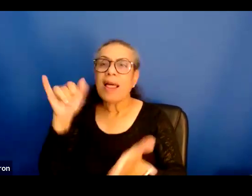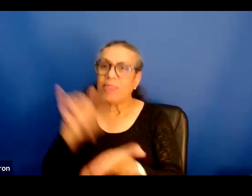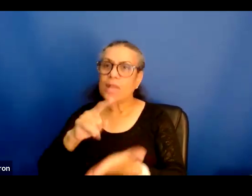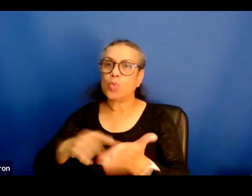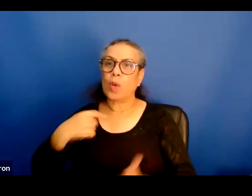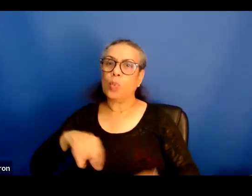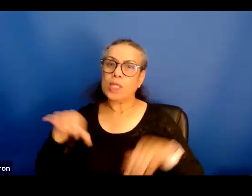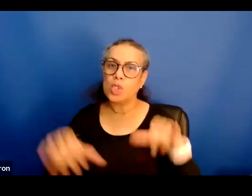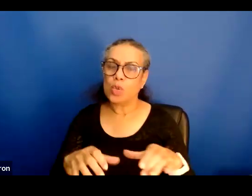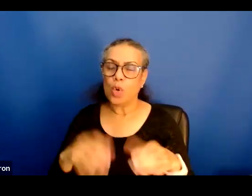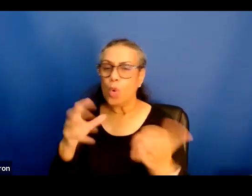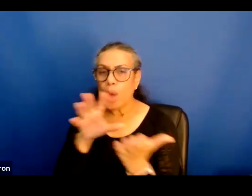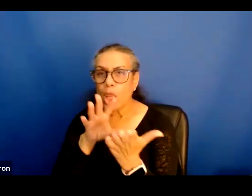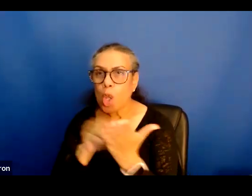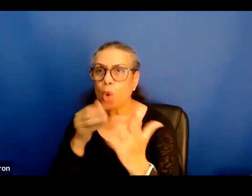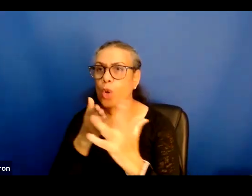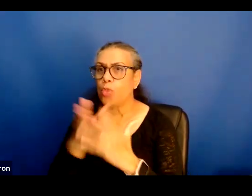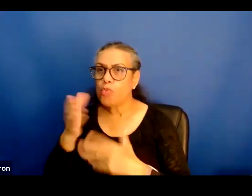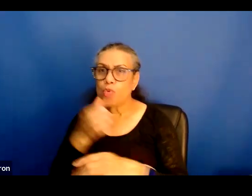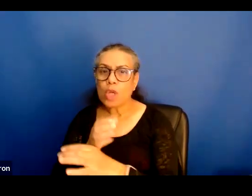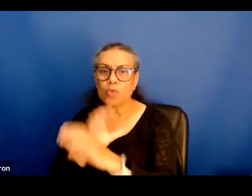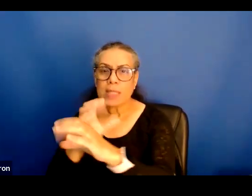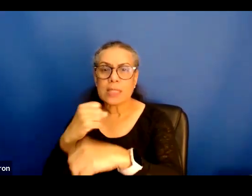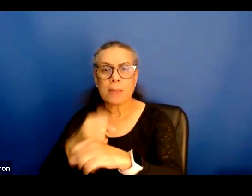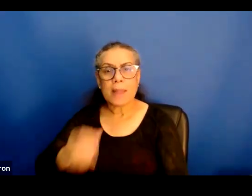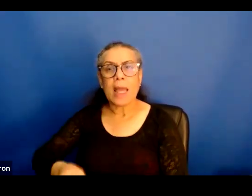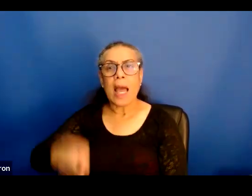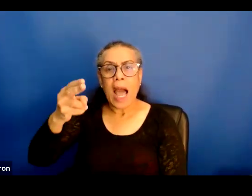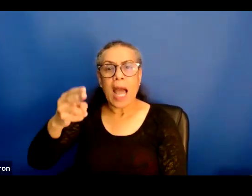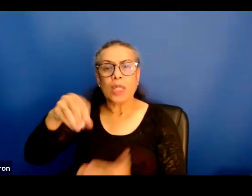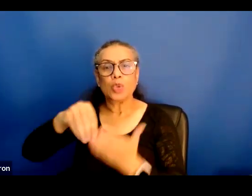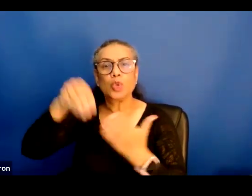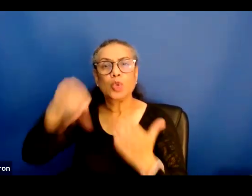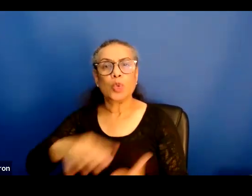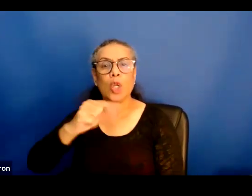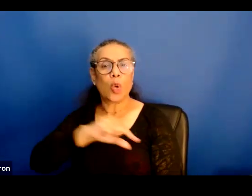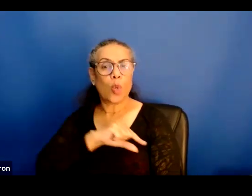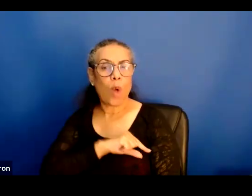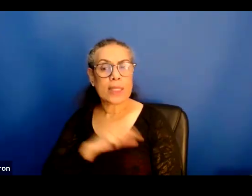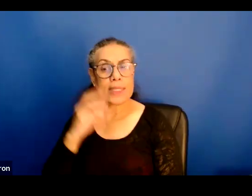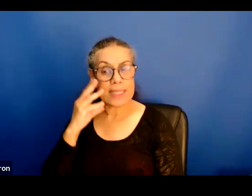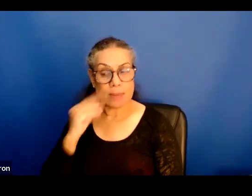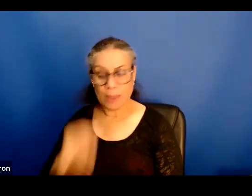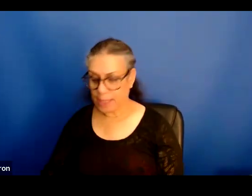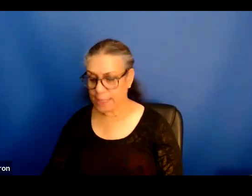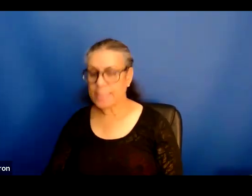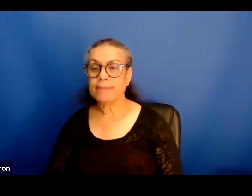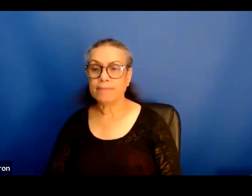the educational opportunity crisis to make a high student quality experience. Thank you.